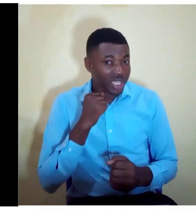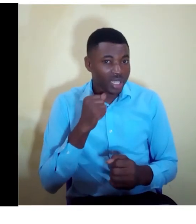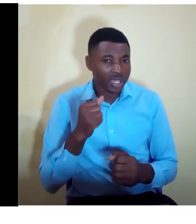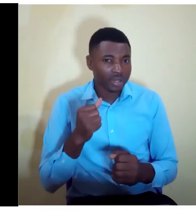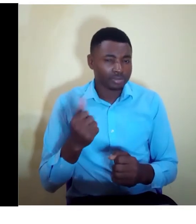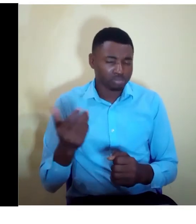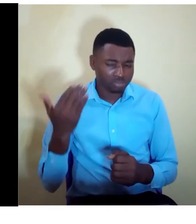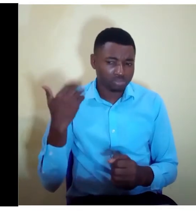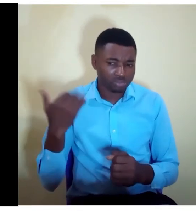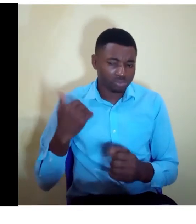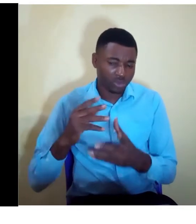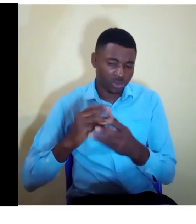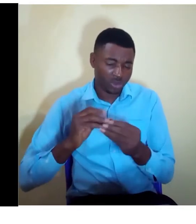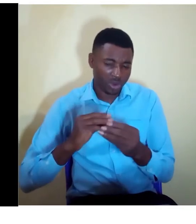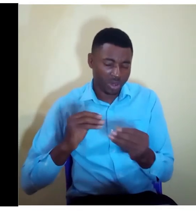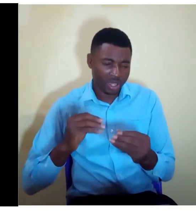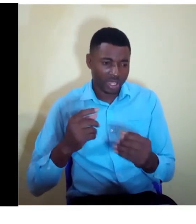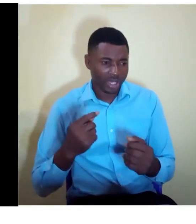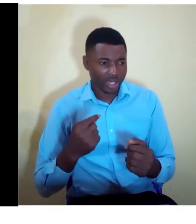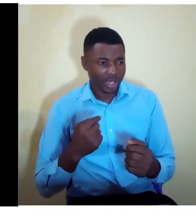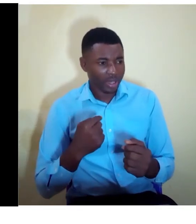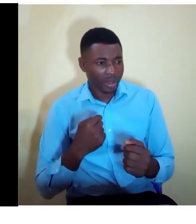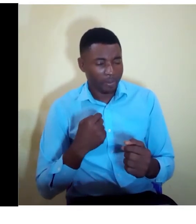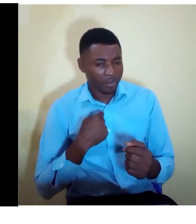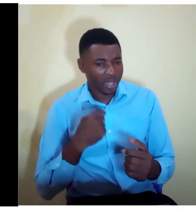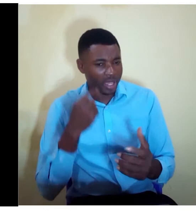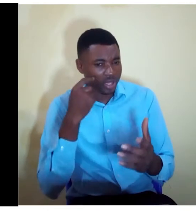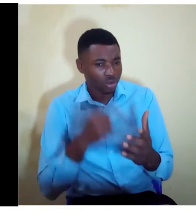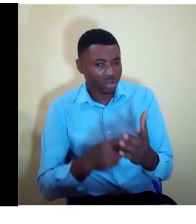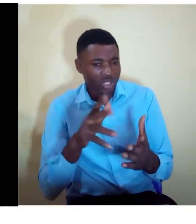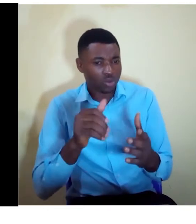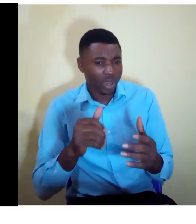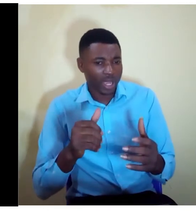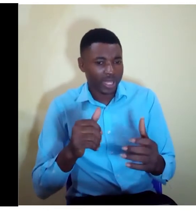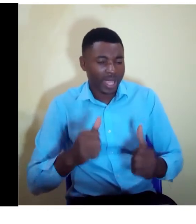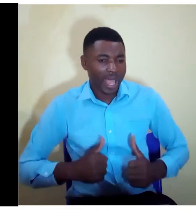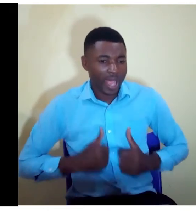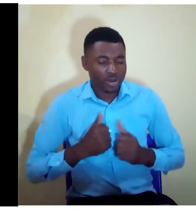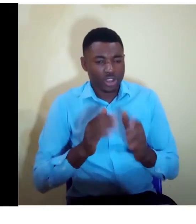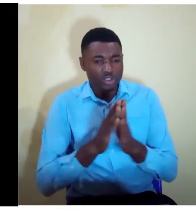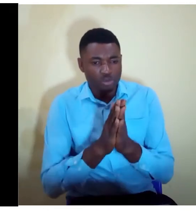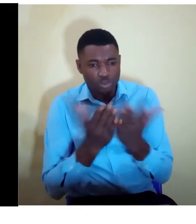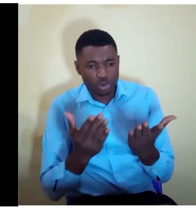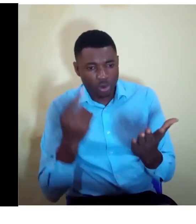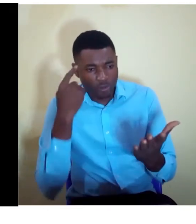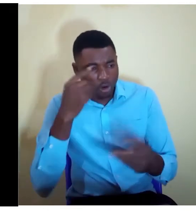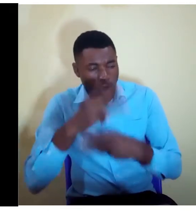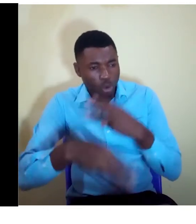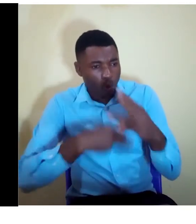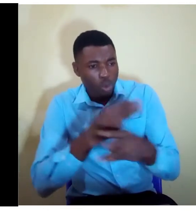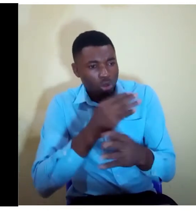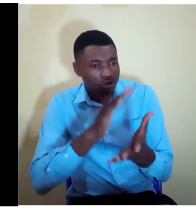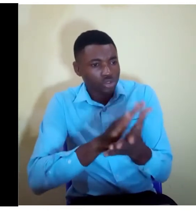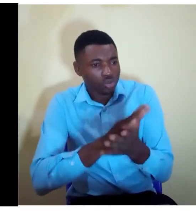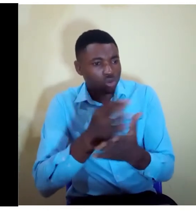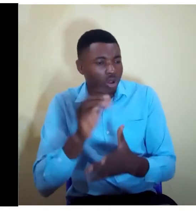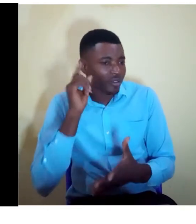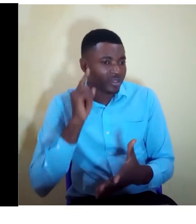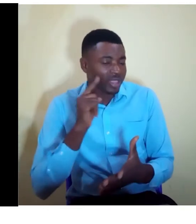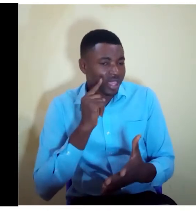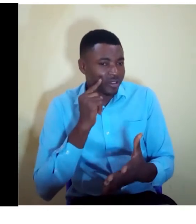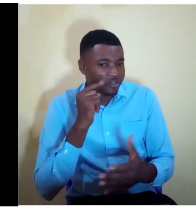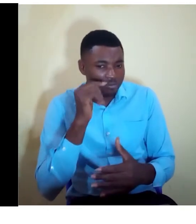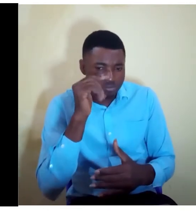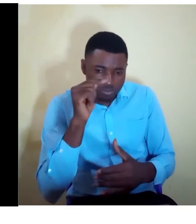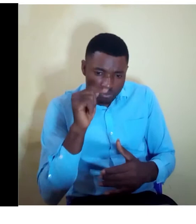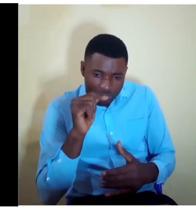Foster early on said, "I came across an address book of World Schools for the Deaf, which listed only